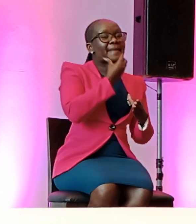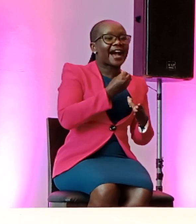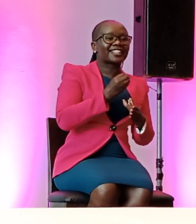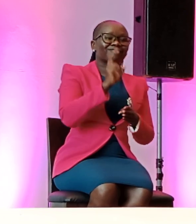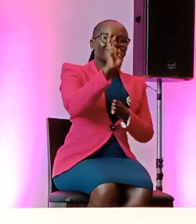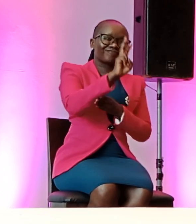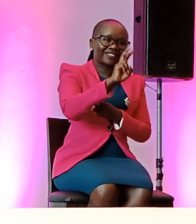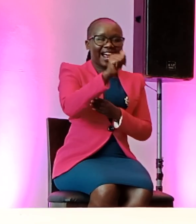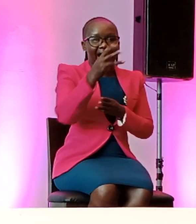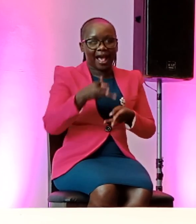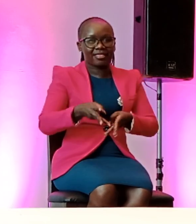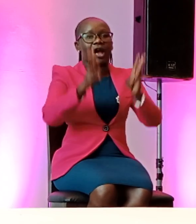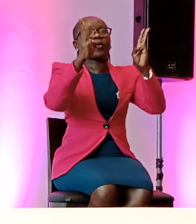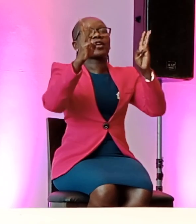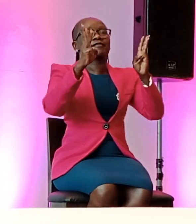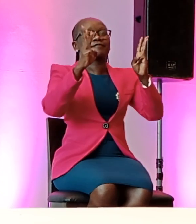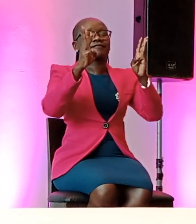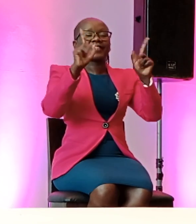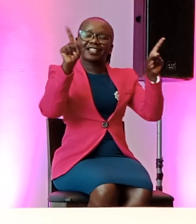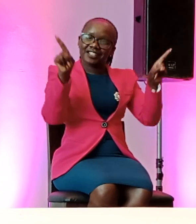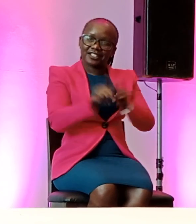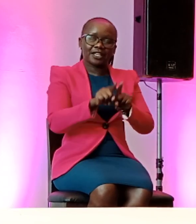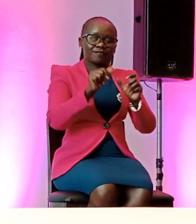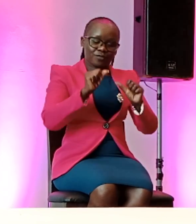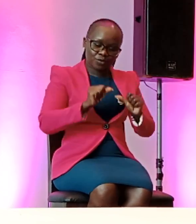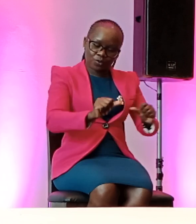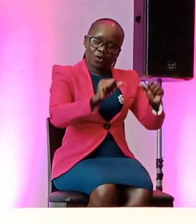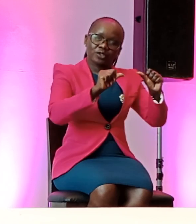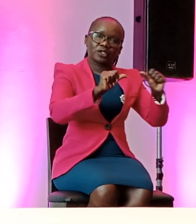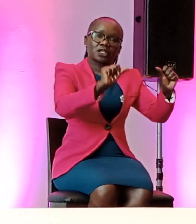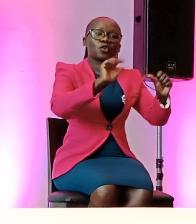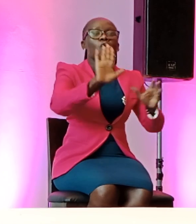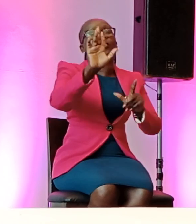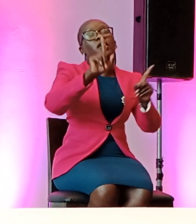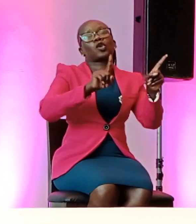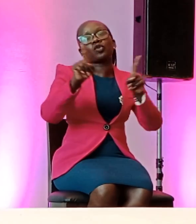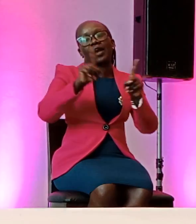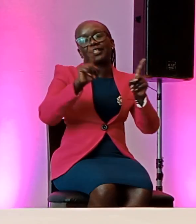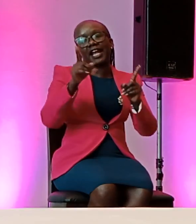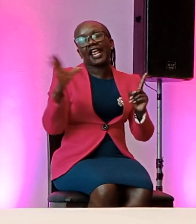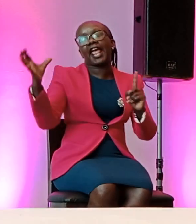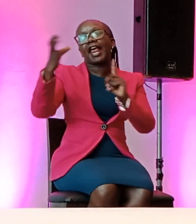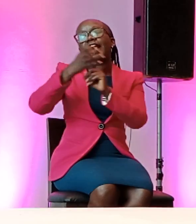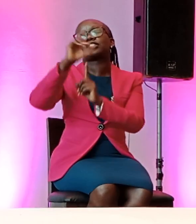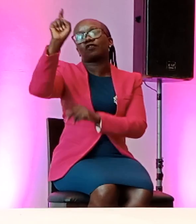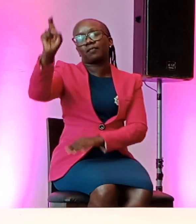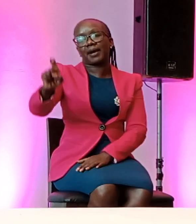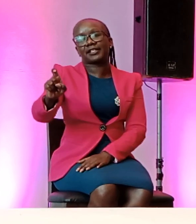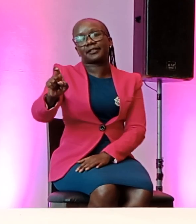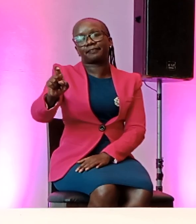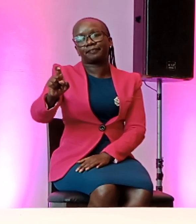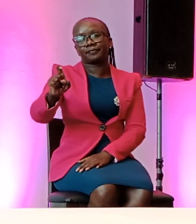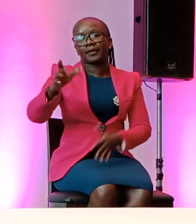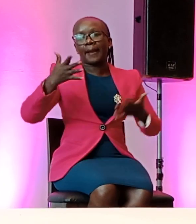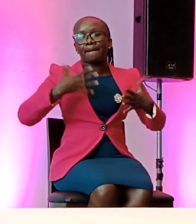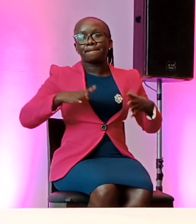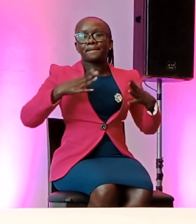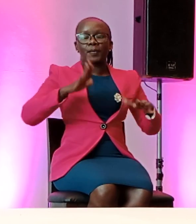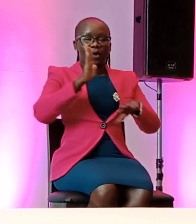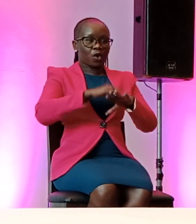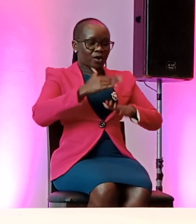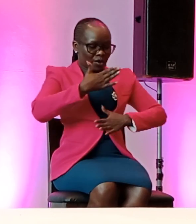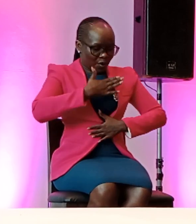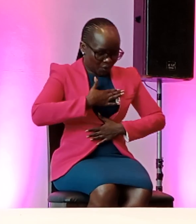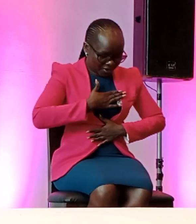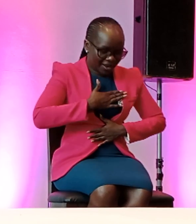look for another way of still reaching where you wanted to reach. People call me Honorable Catherine,